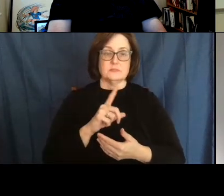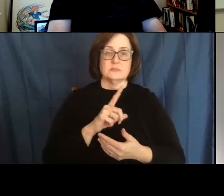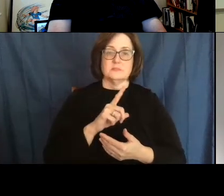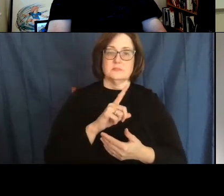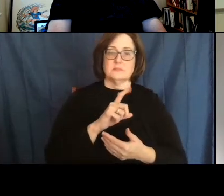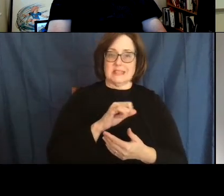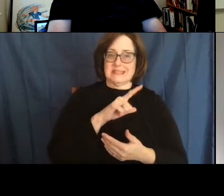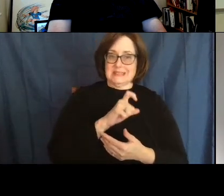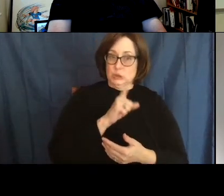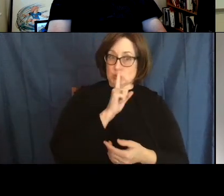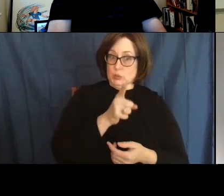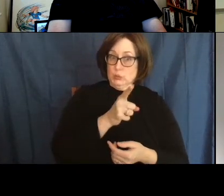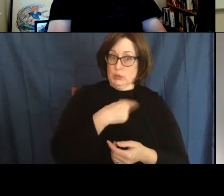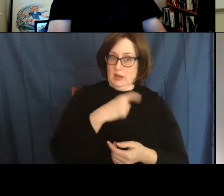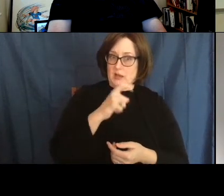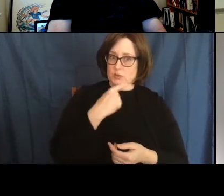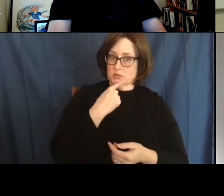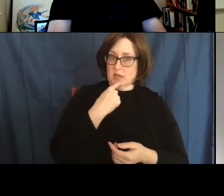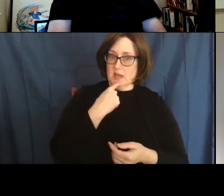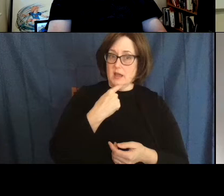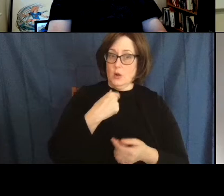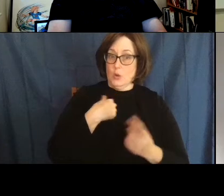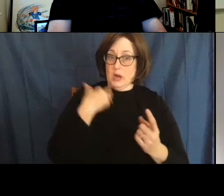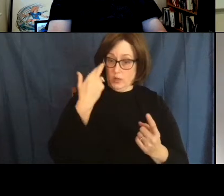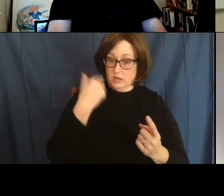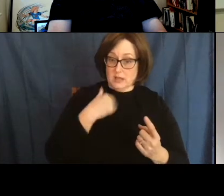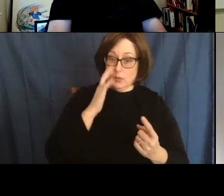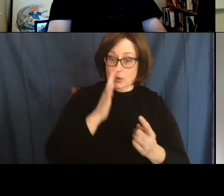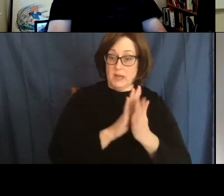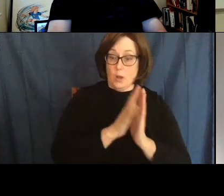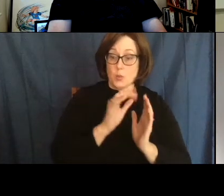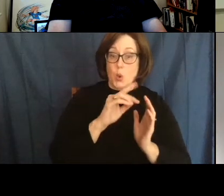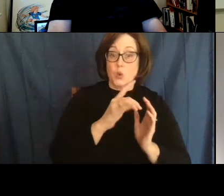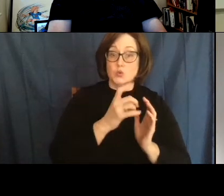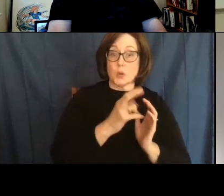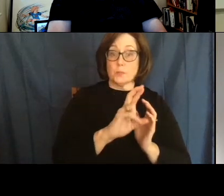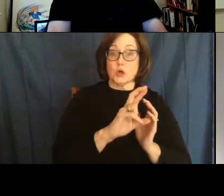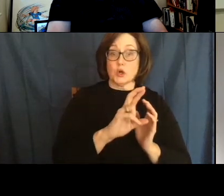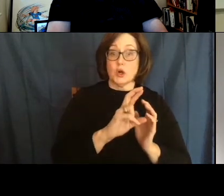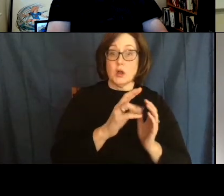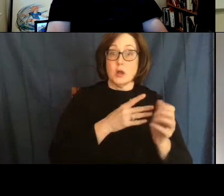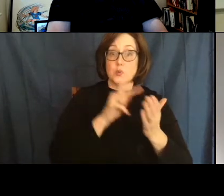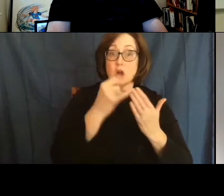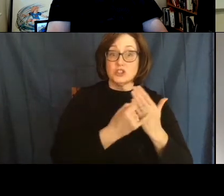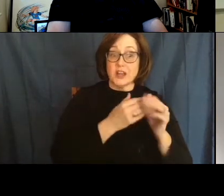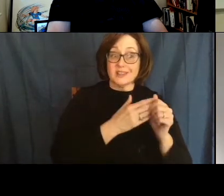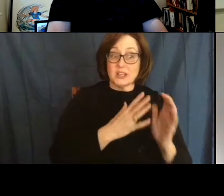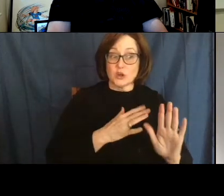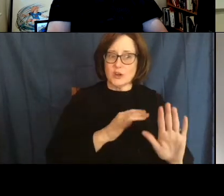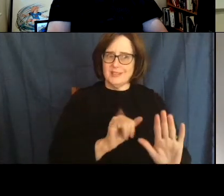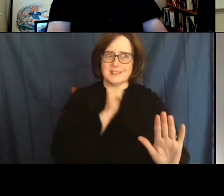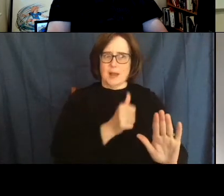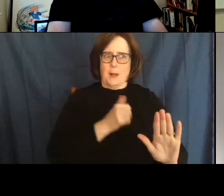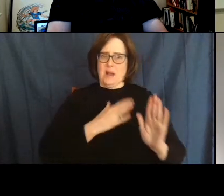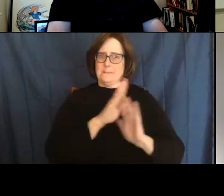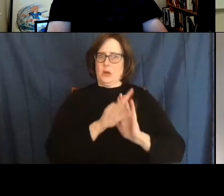when I was told I was going to be the Code Jumper project leader, my background is marketing, communications, and public relations. I was a little concerned because I did